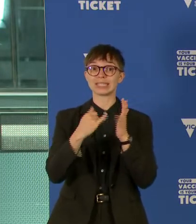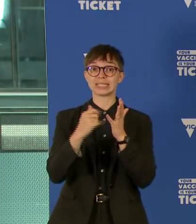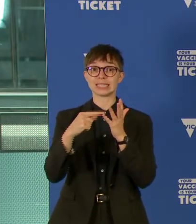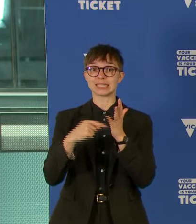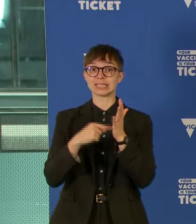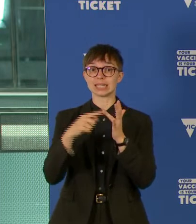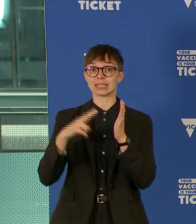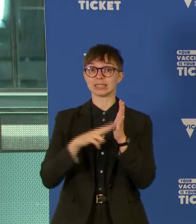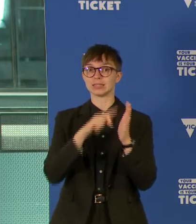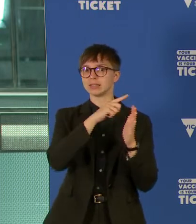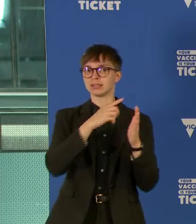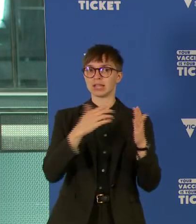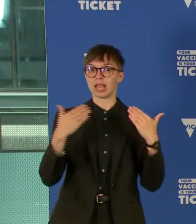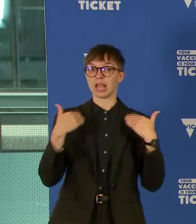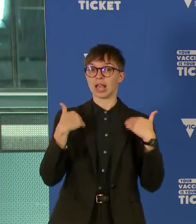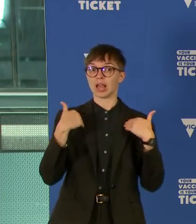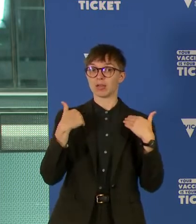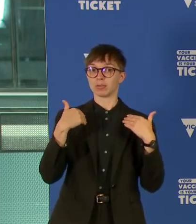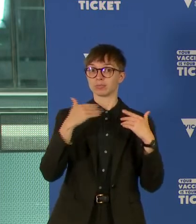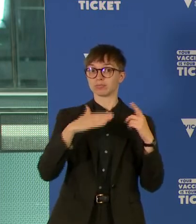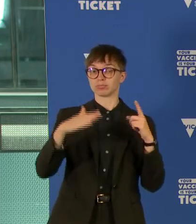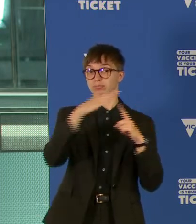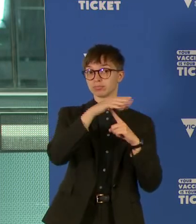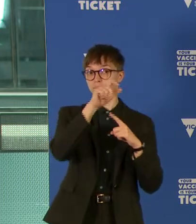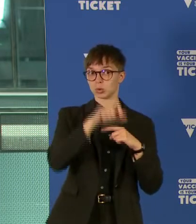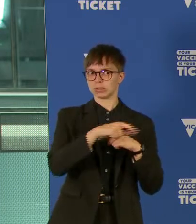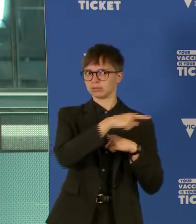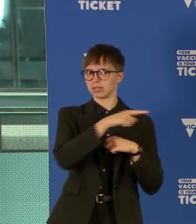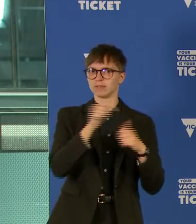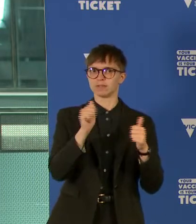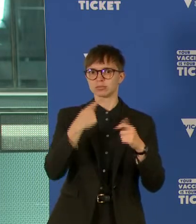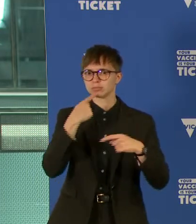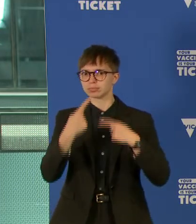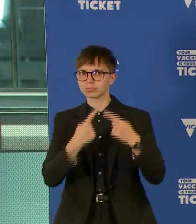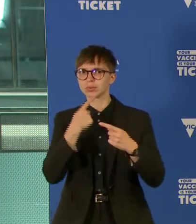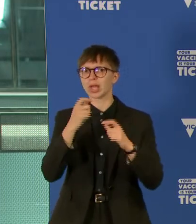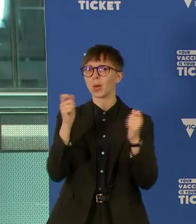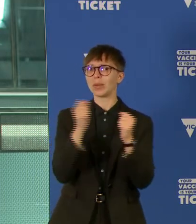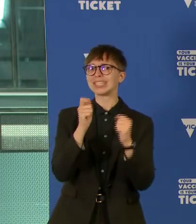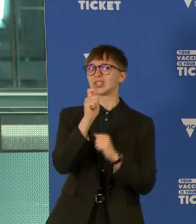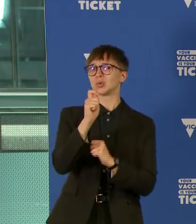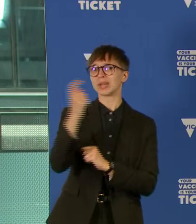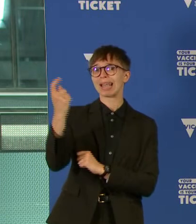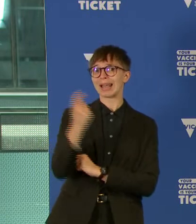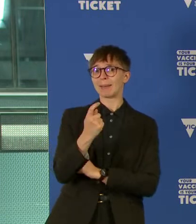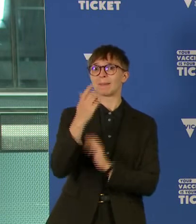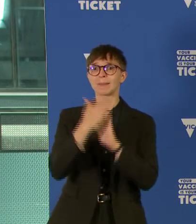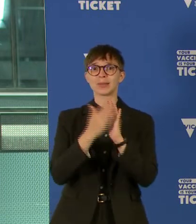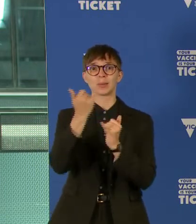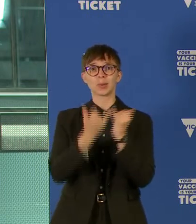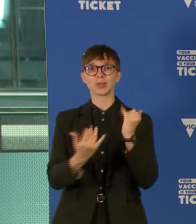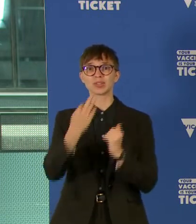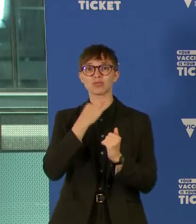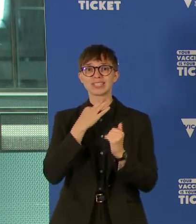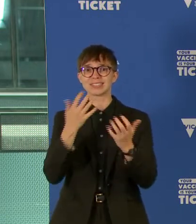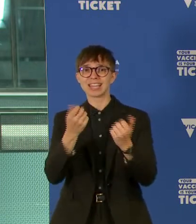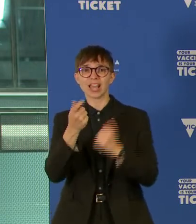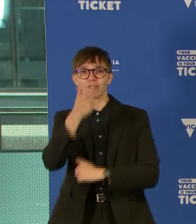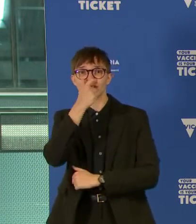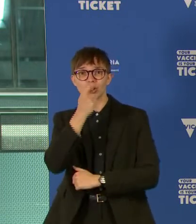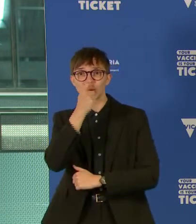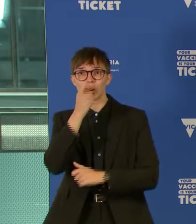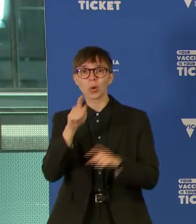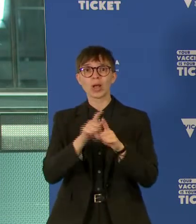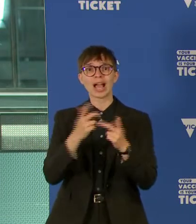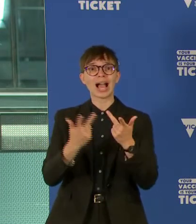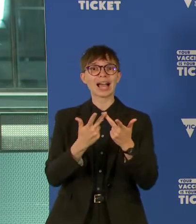other vaccinations. We just think now it's proportionate and sensible to return as much as possibly we